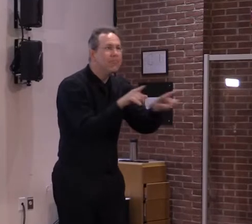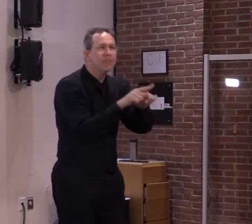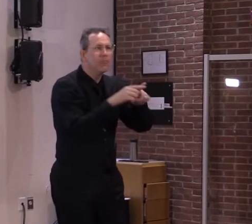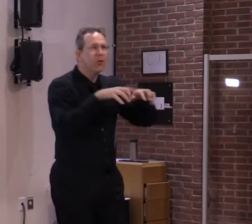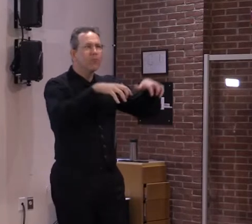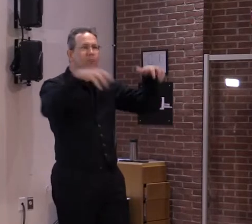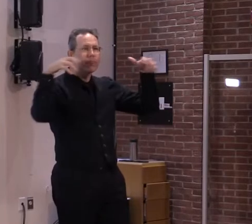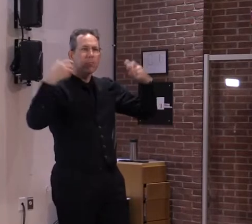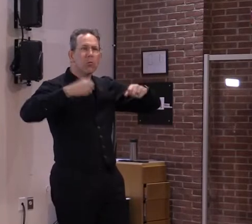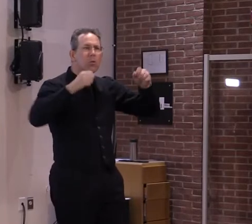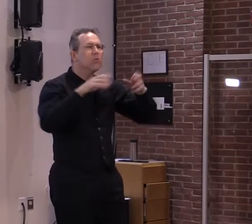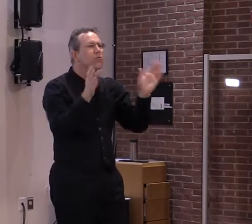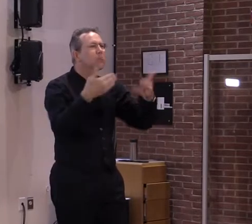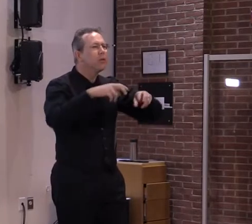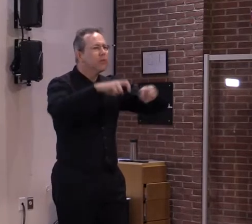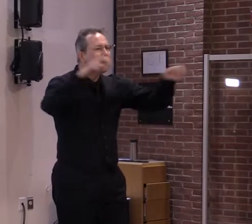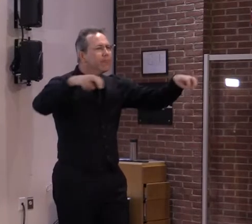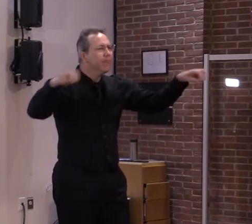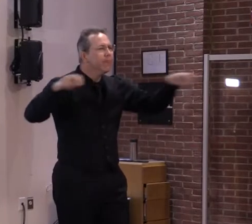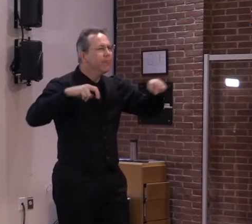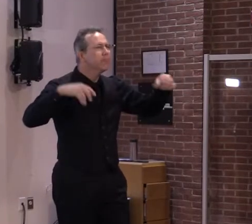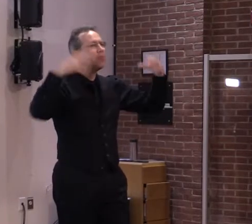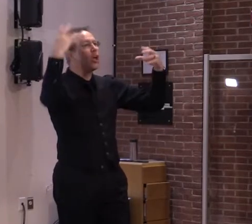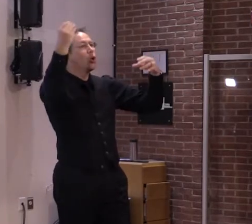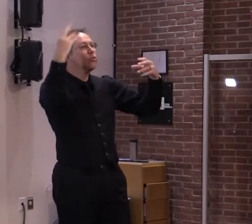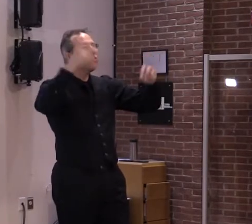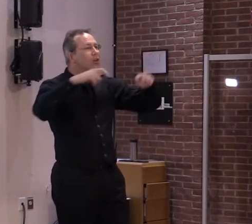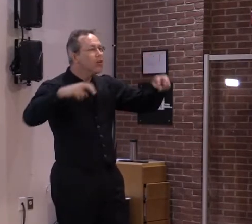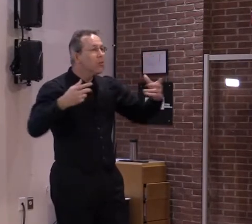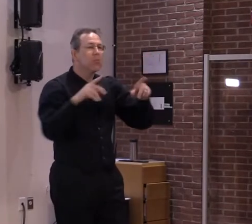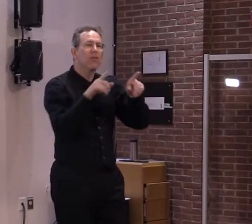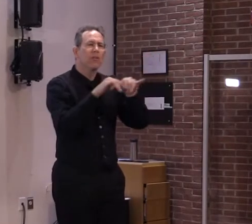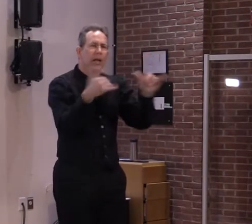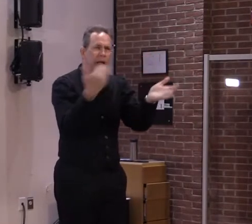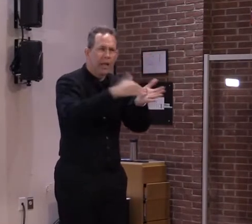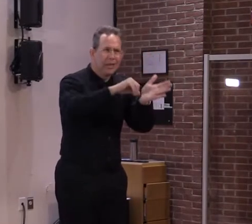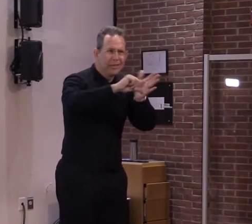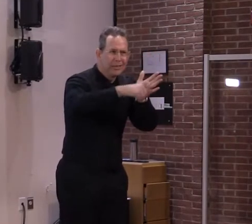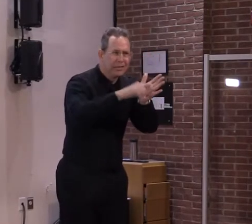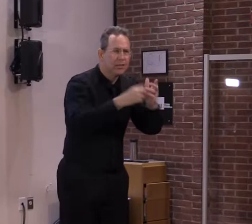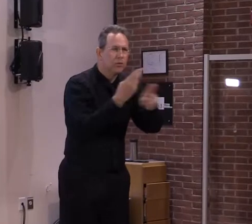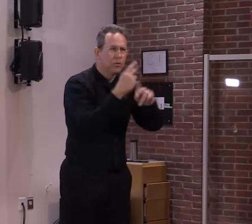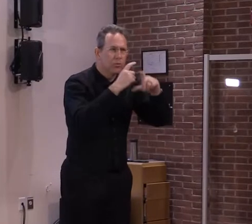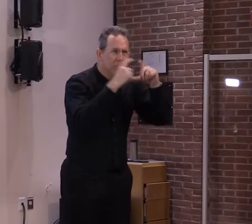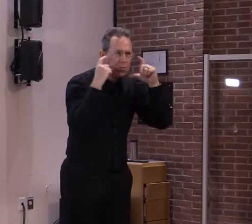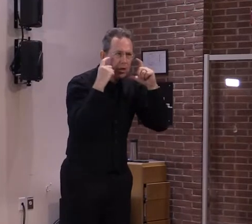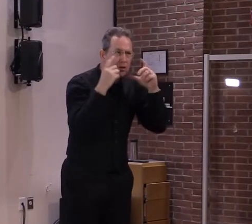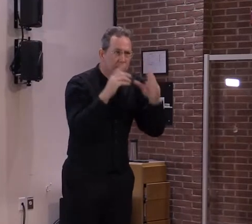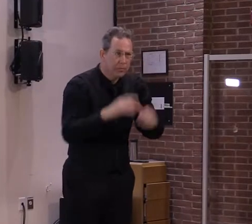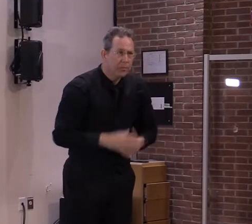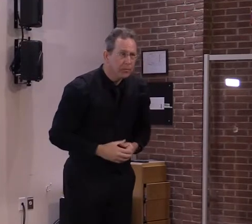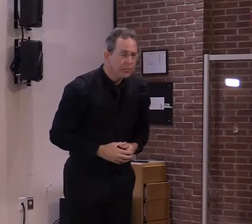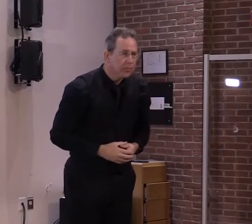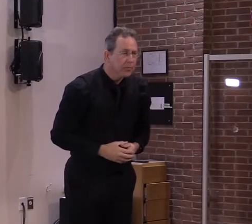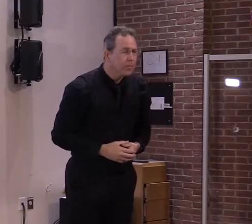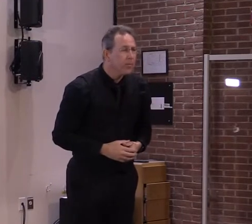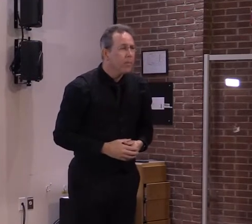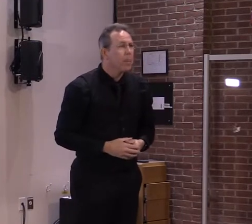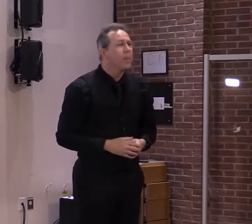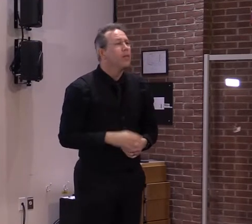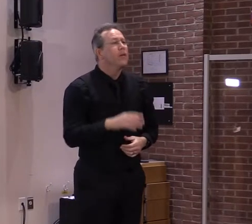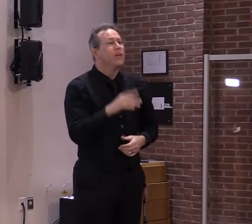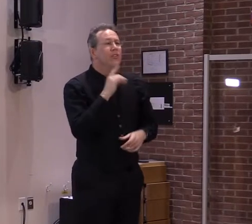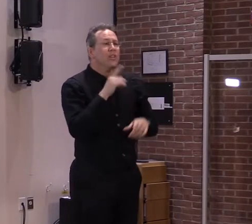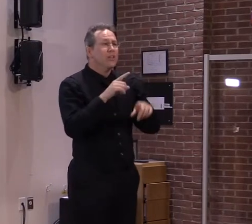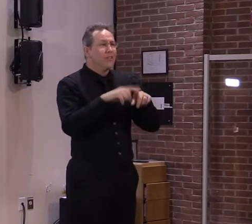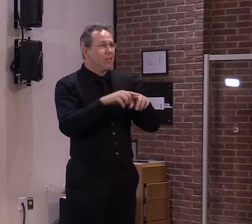guidance. We have relied heavily on Vermonters and Vermont business owners to do the right thing throughout this crisis. As the governor said,